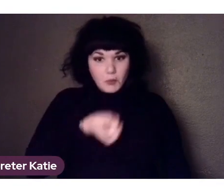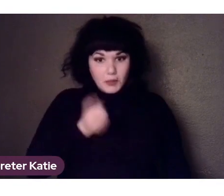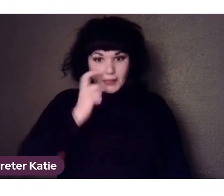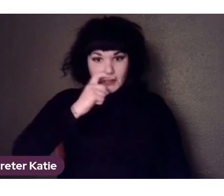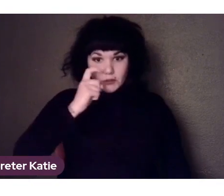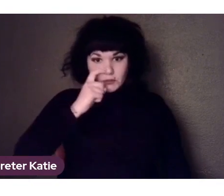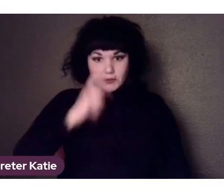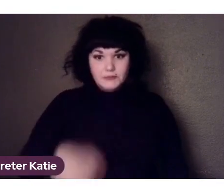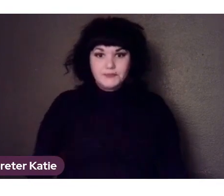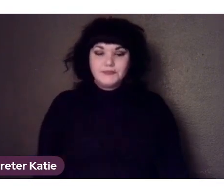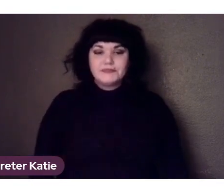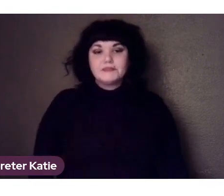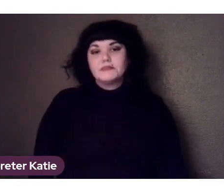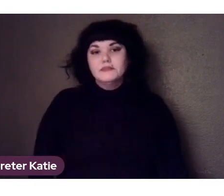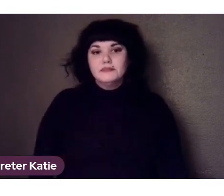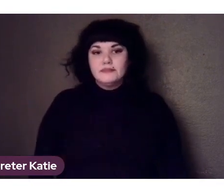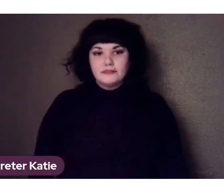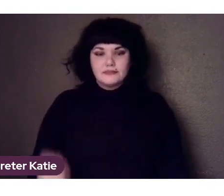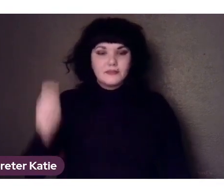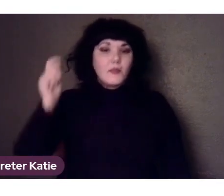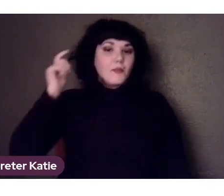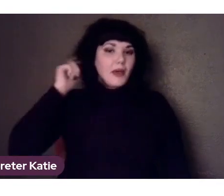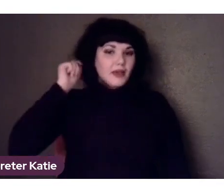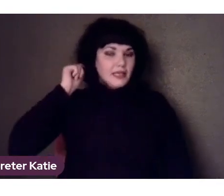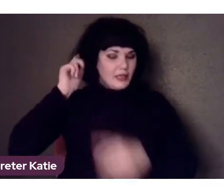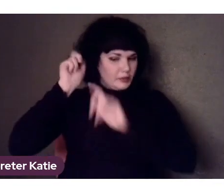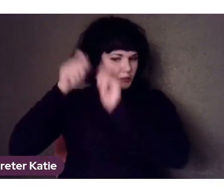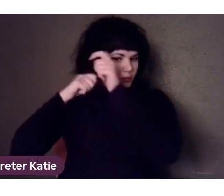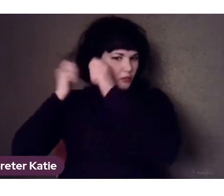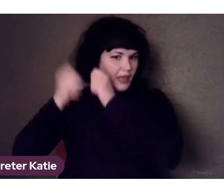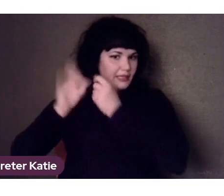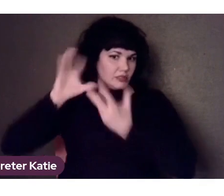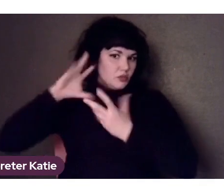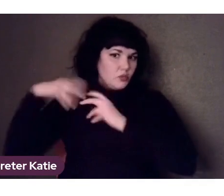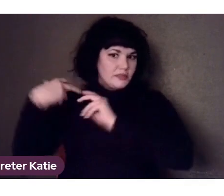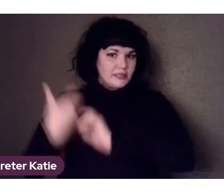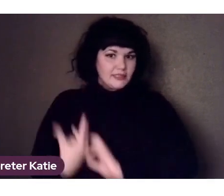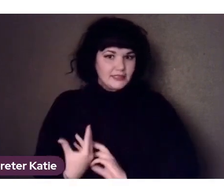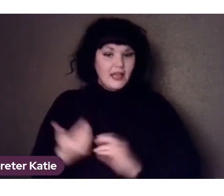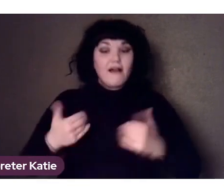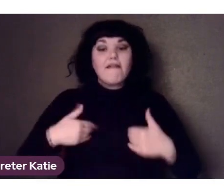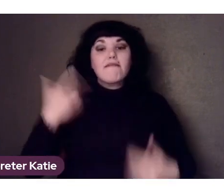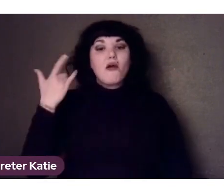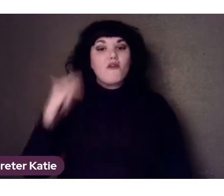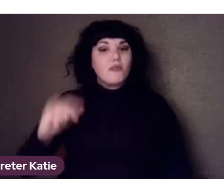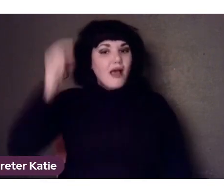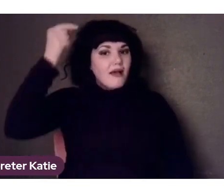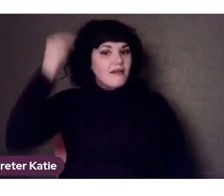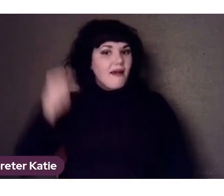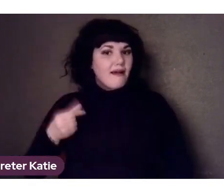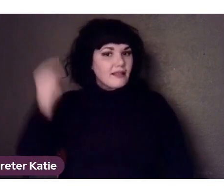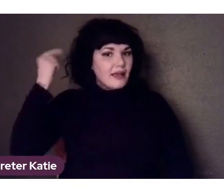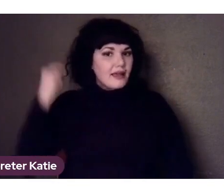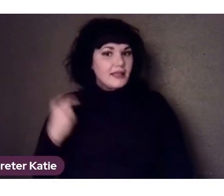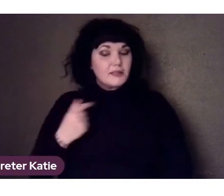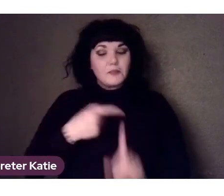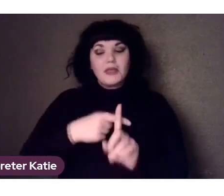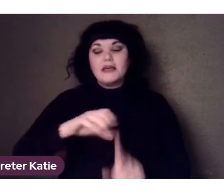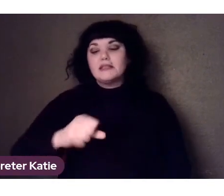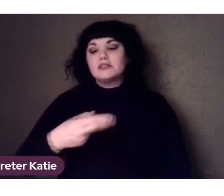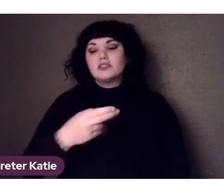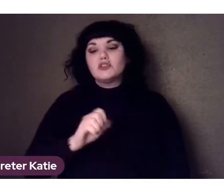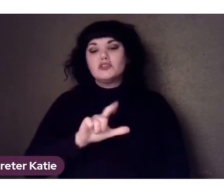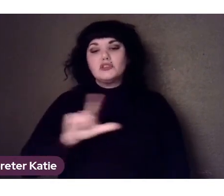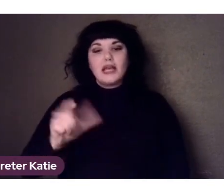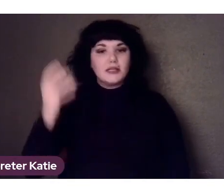My hair is in braids and they're twisted to the side with blonde highlights, and I have shells in my hair. Behind me, you can